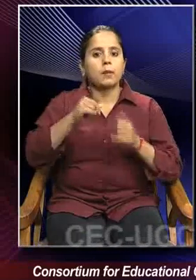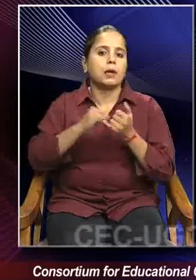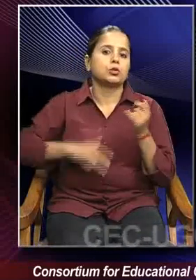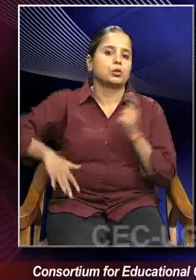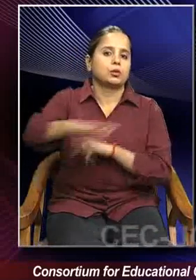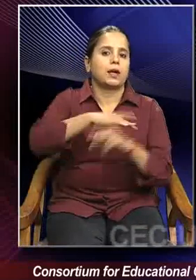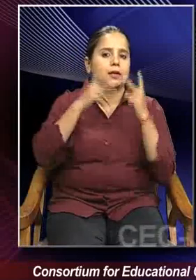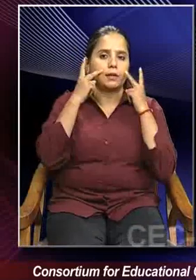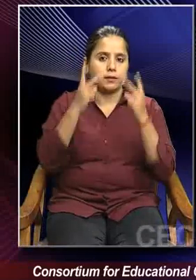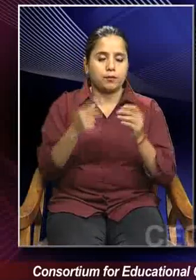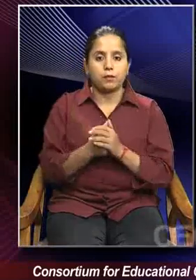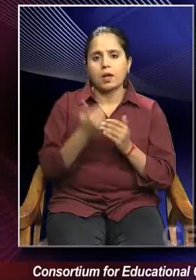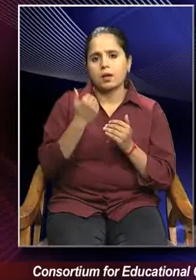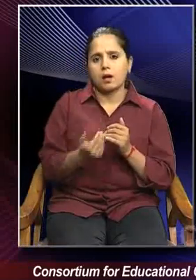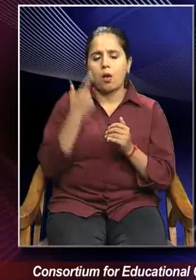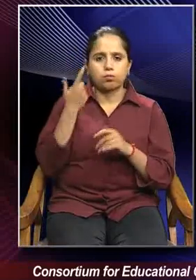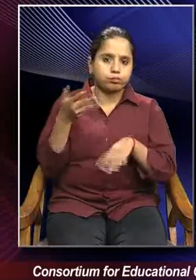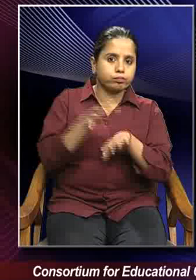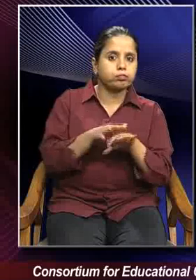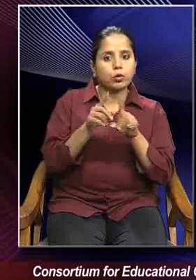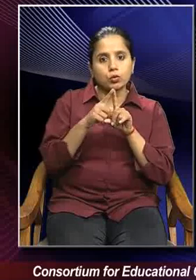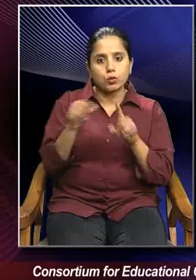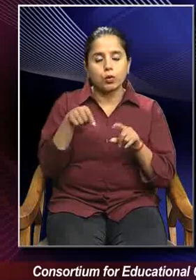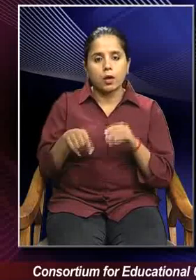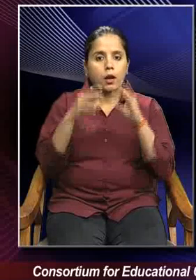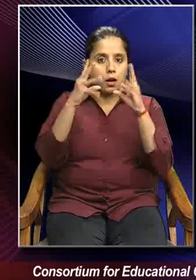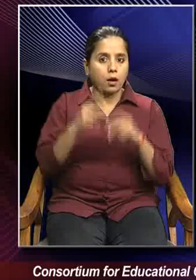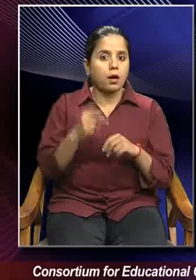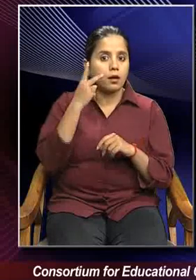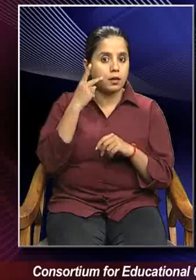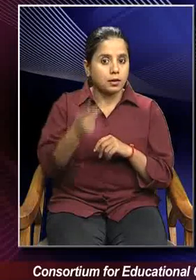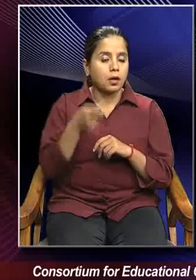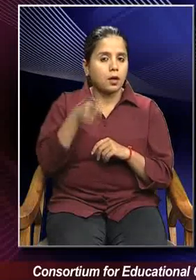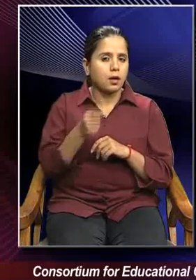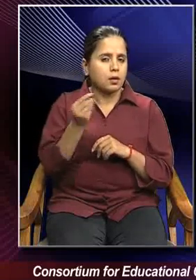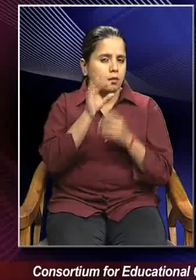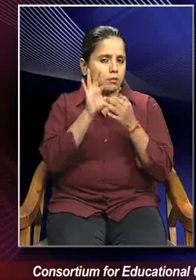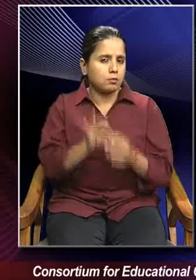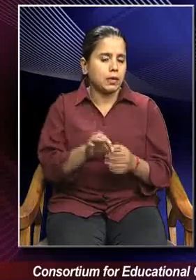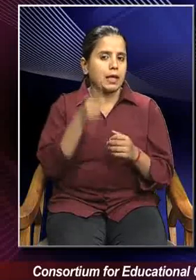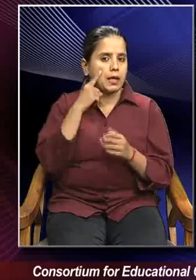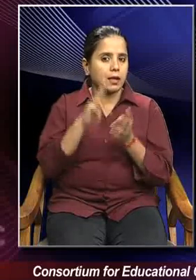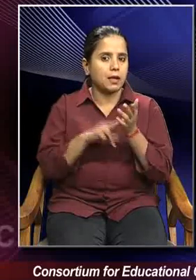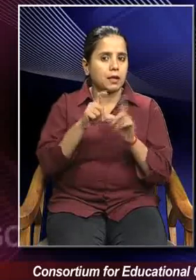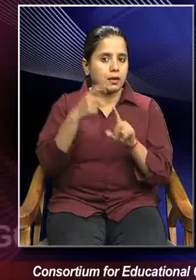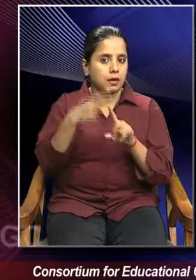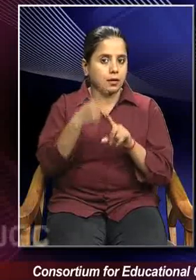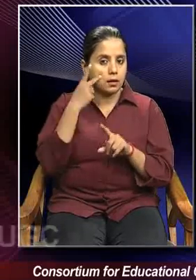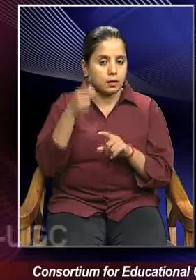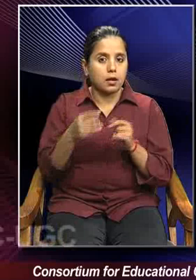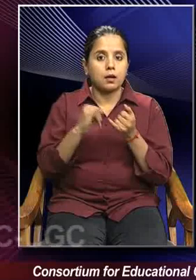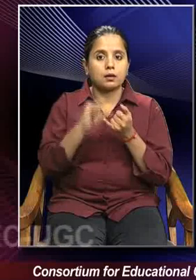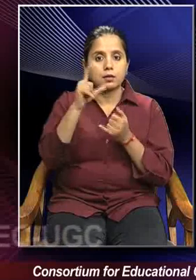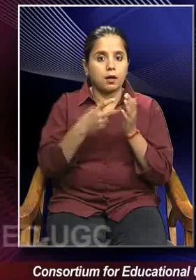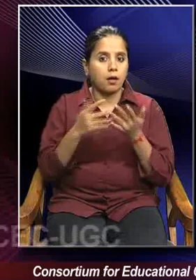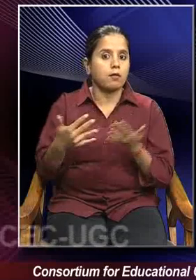society. Now, implementing and the measurement of this particular index, the surveys